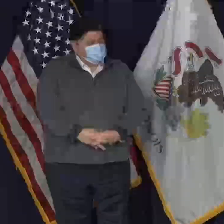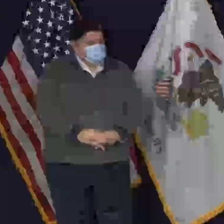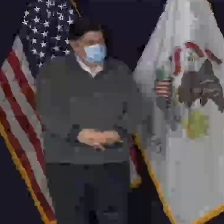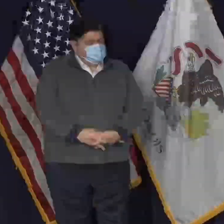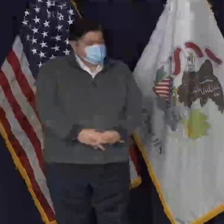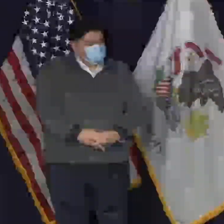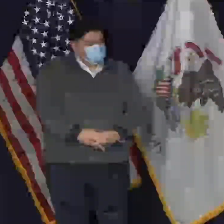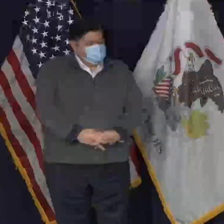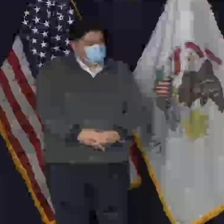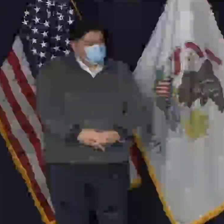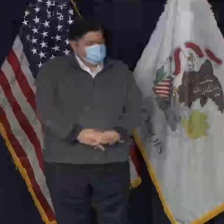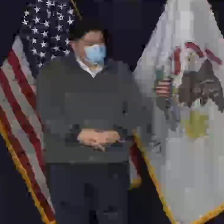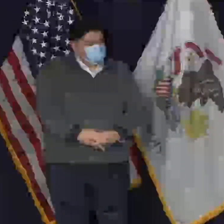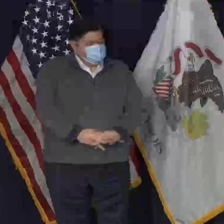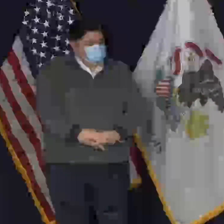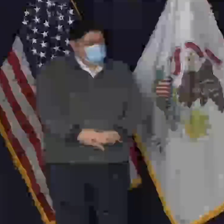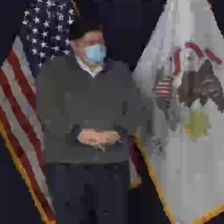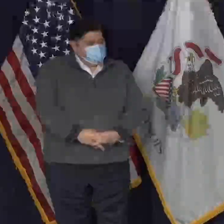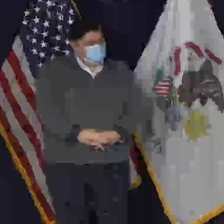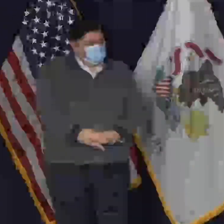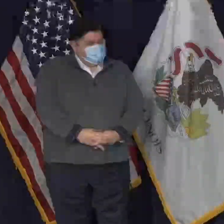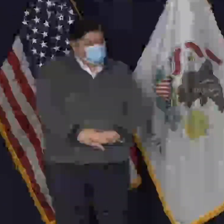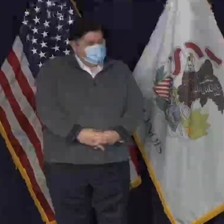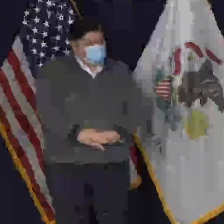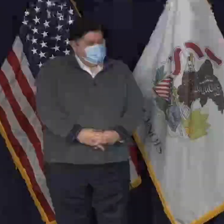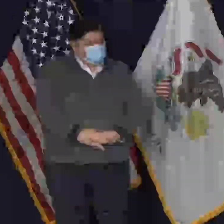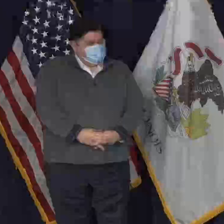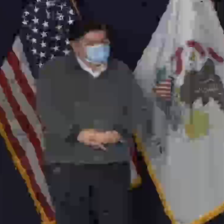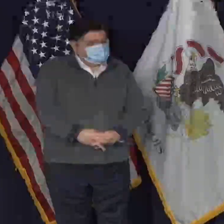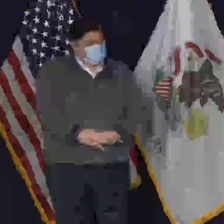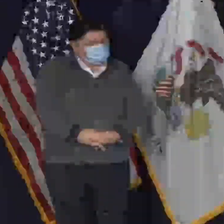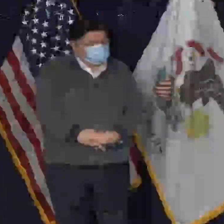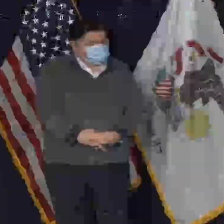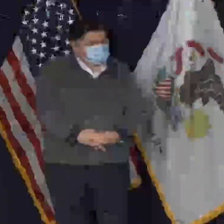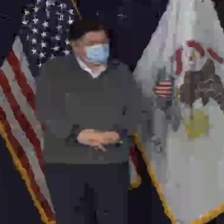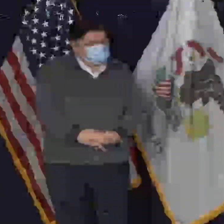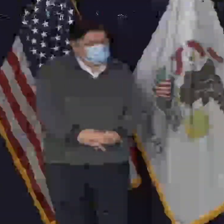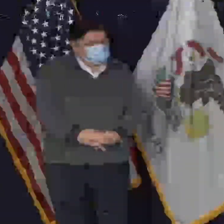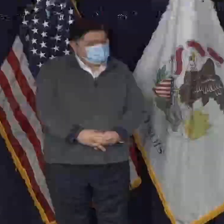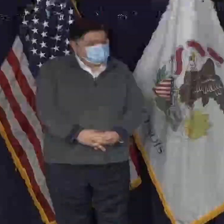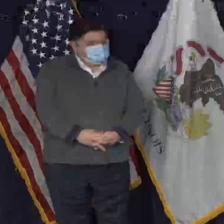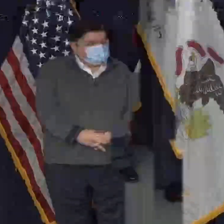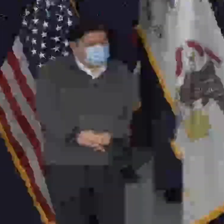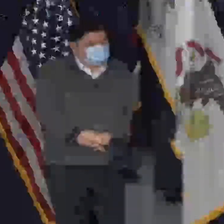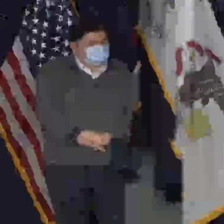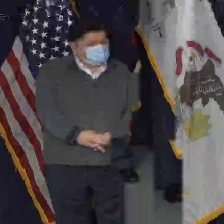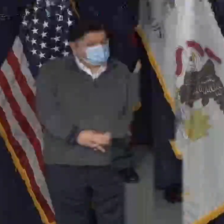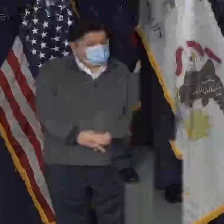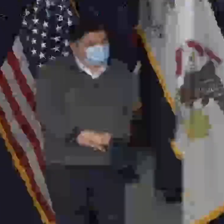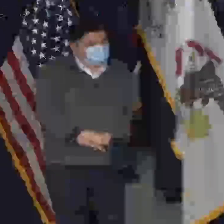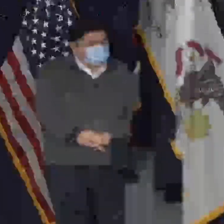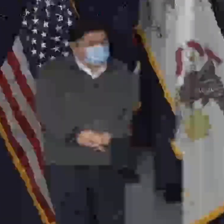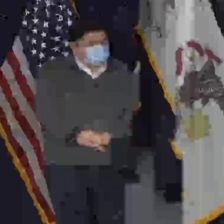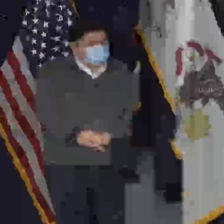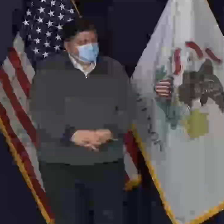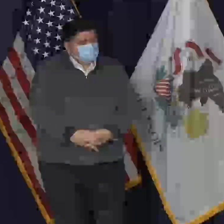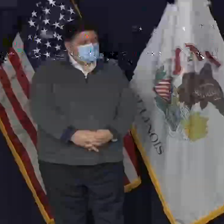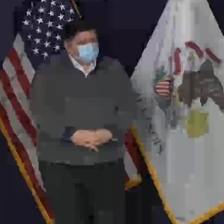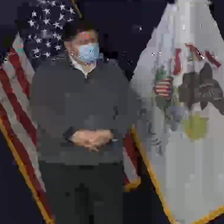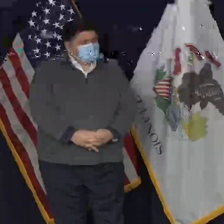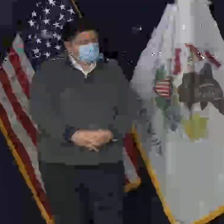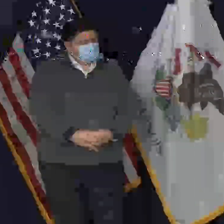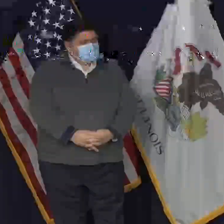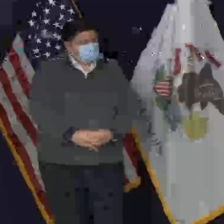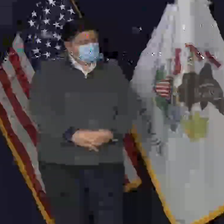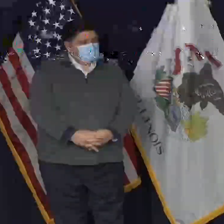sí existen terapias que podemos ofrecer para controlar sus síntomas y evitar la progresión a una enfermedad más grave. Gracias por la